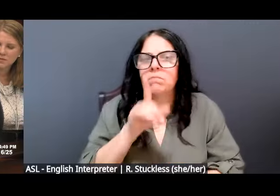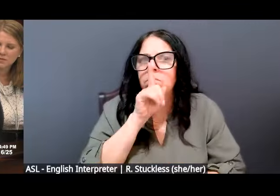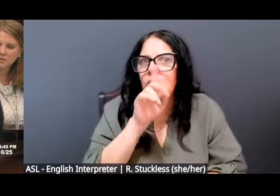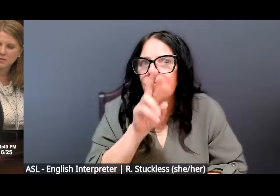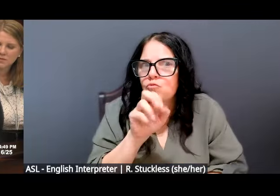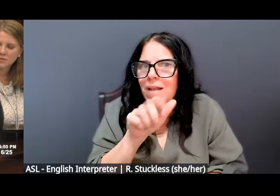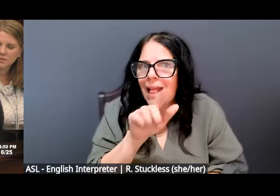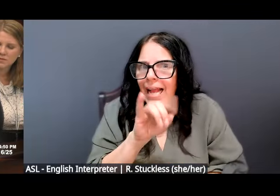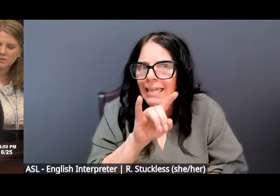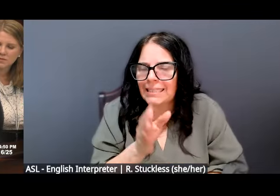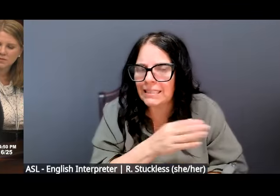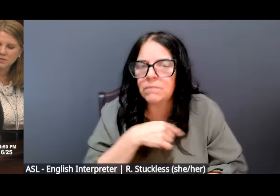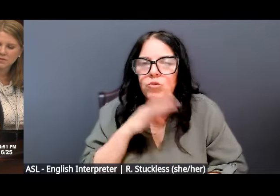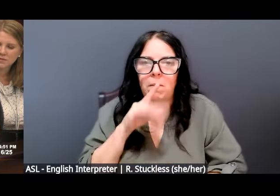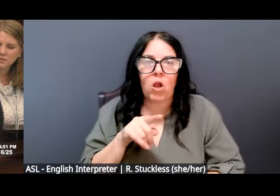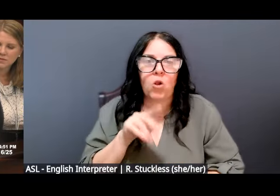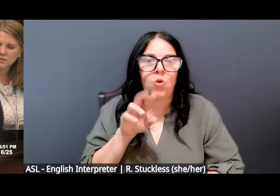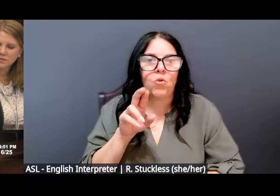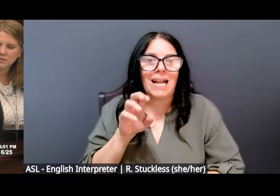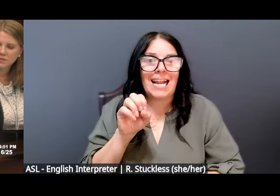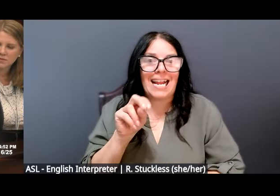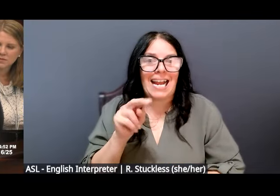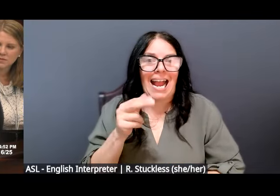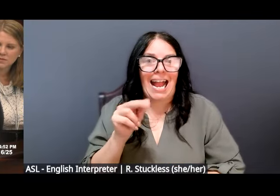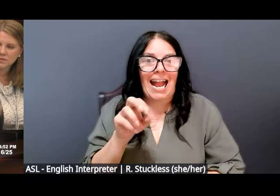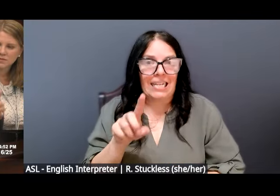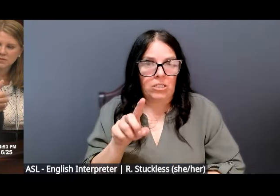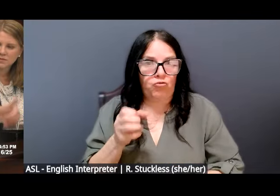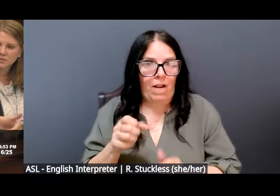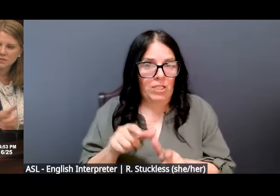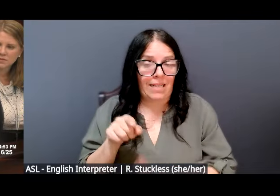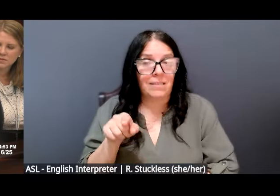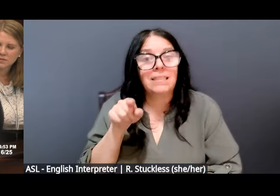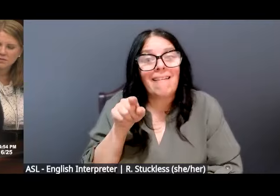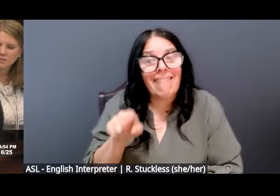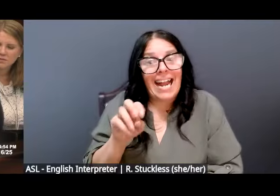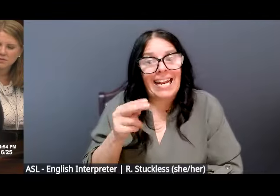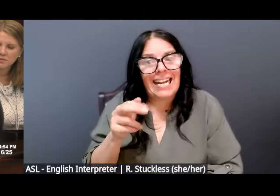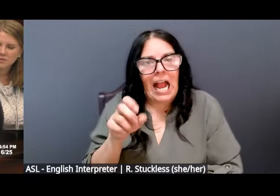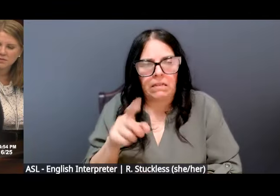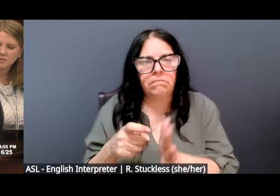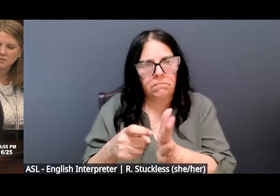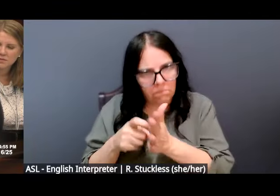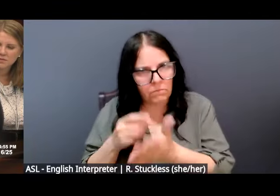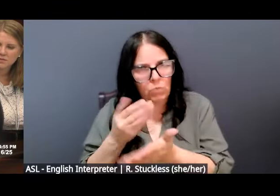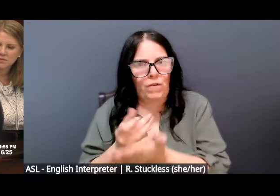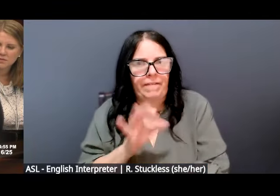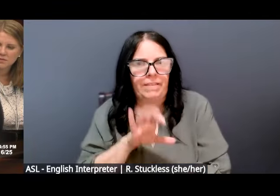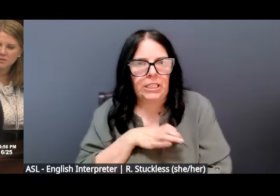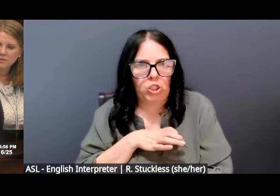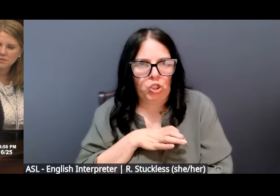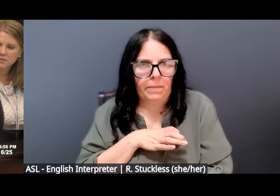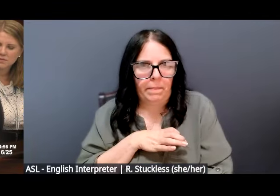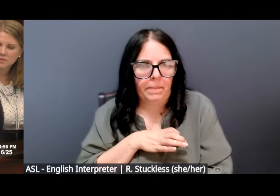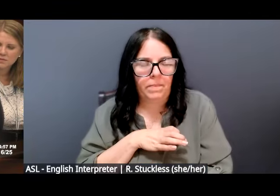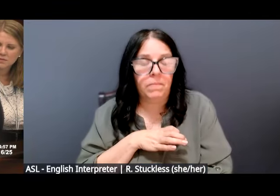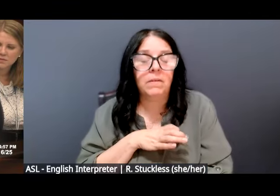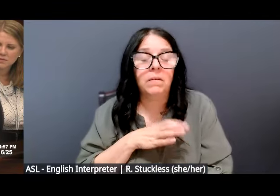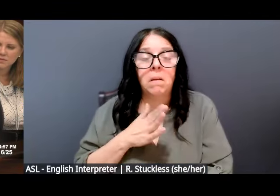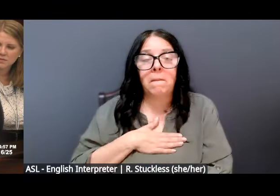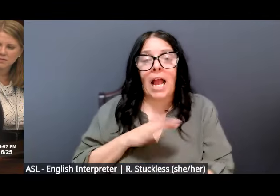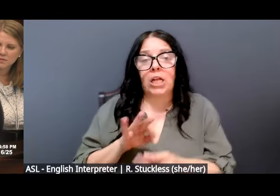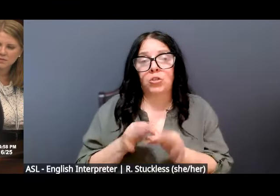license, that you have to provide proof of citizenship to get the enhanced. As I interpreted this, this could potentially allow